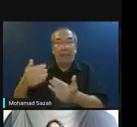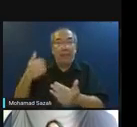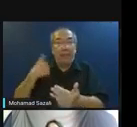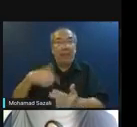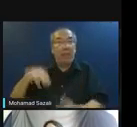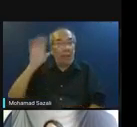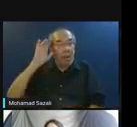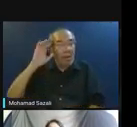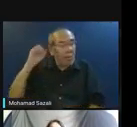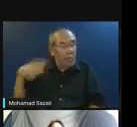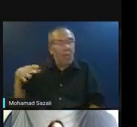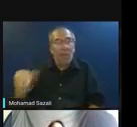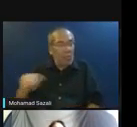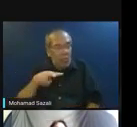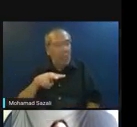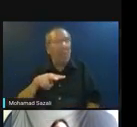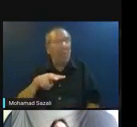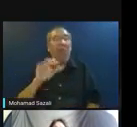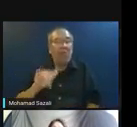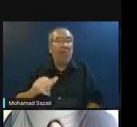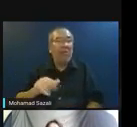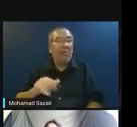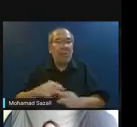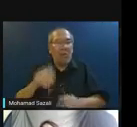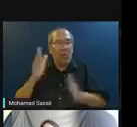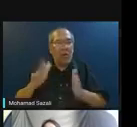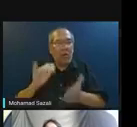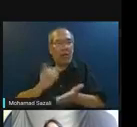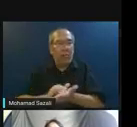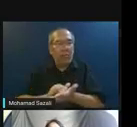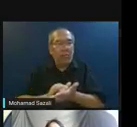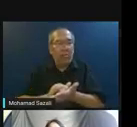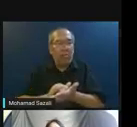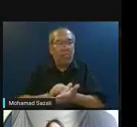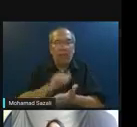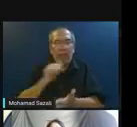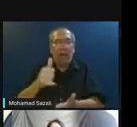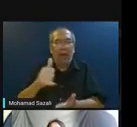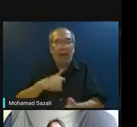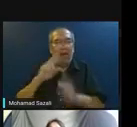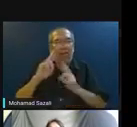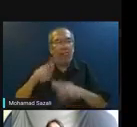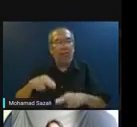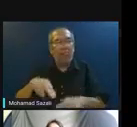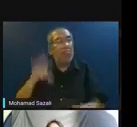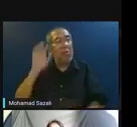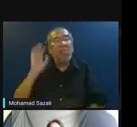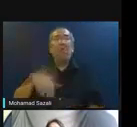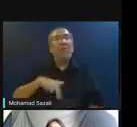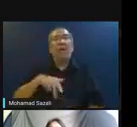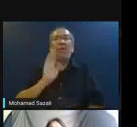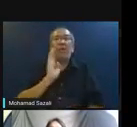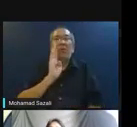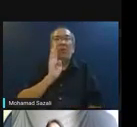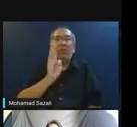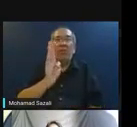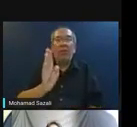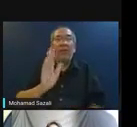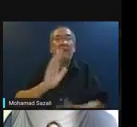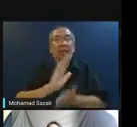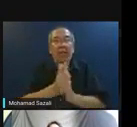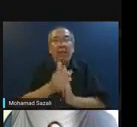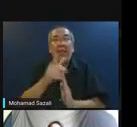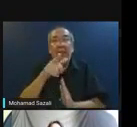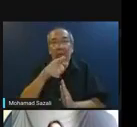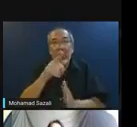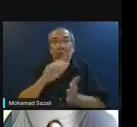his phone, his wallet, or even his key. But he is not responding. Then he had to pick it up. So it's